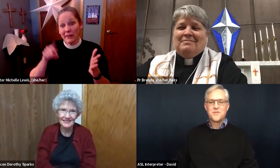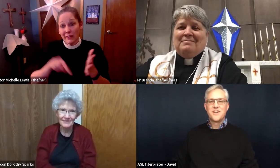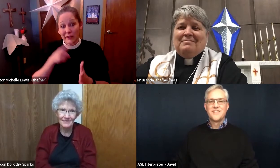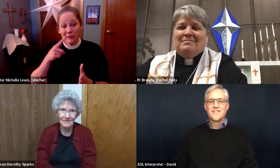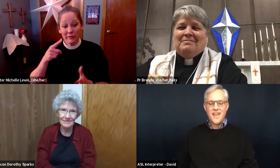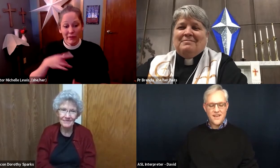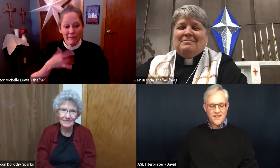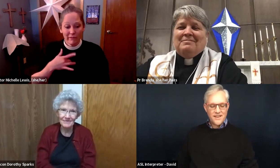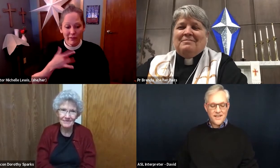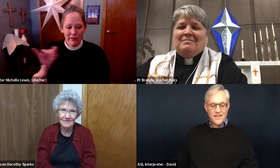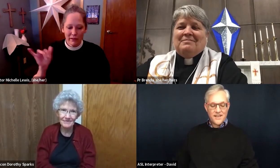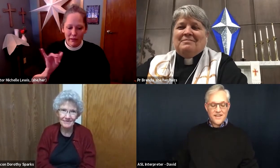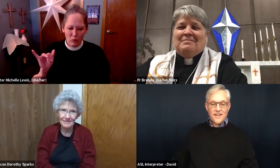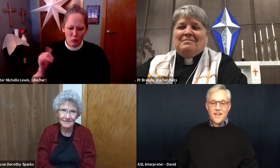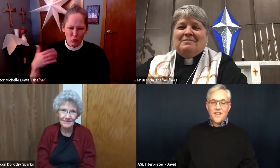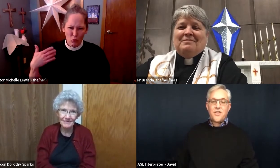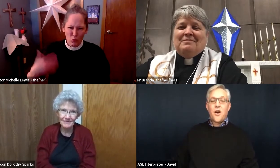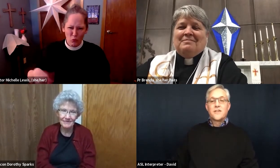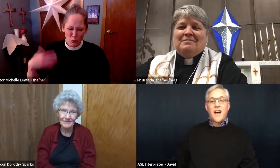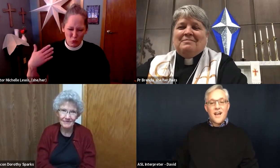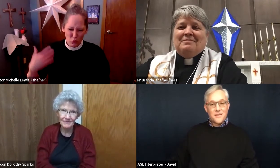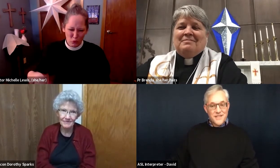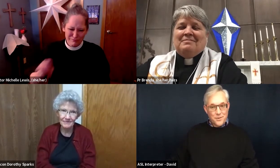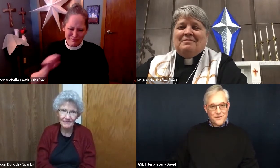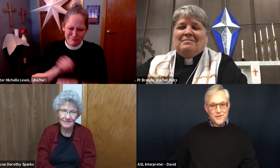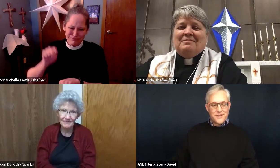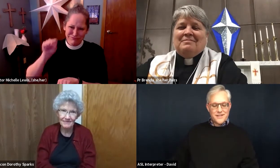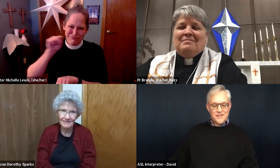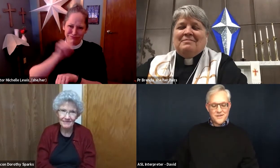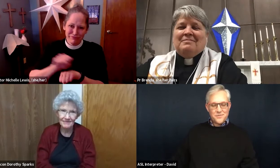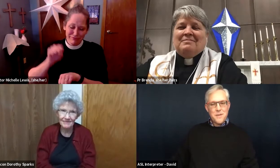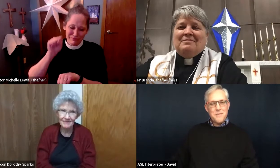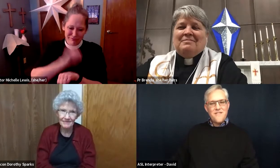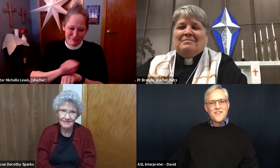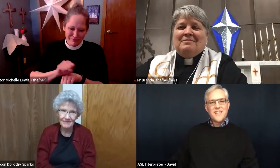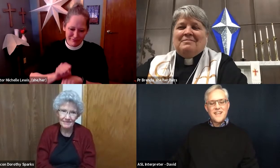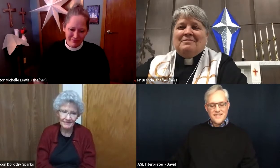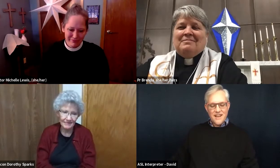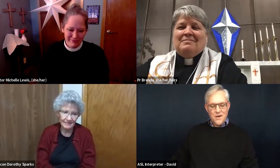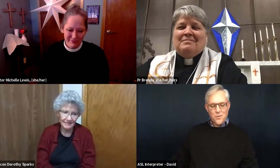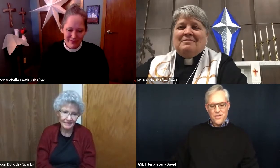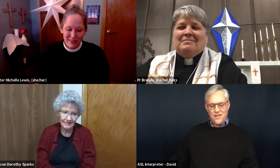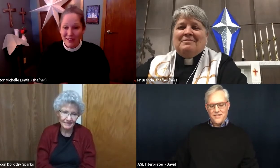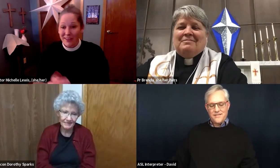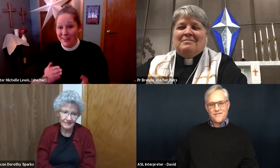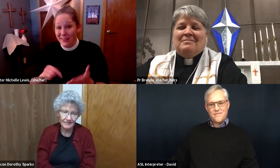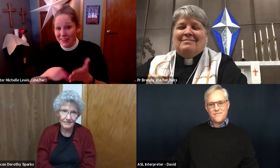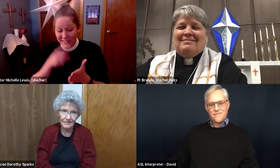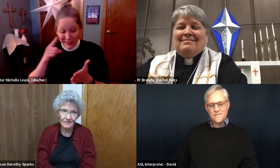Pastor Michelle is saying, there are times, however, where maybe it feels like it's not worth